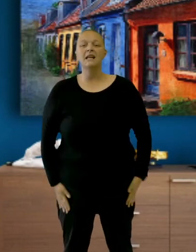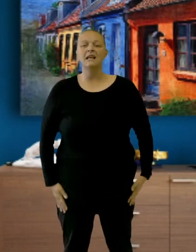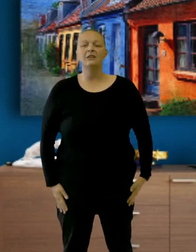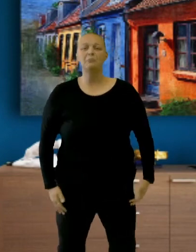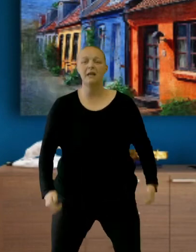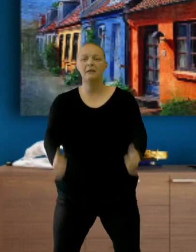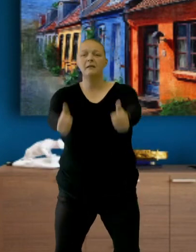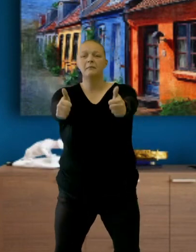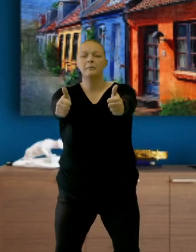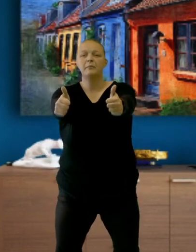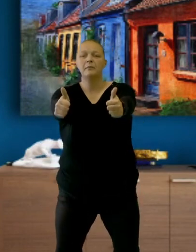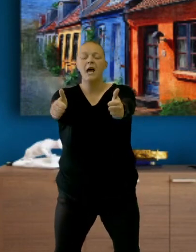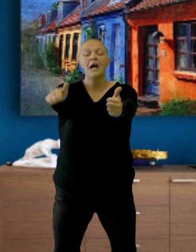knees bent,